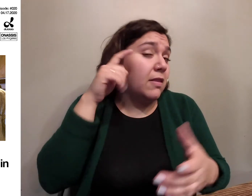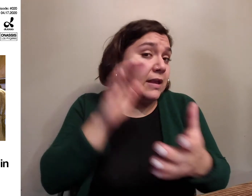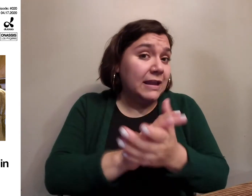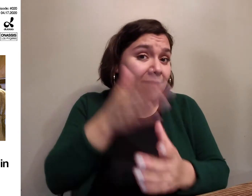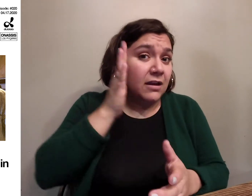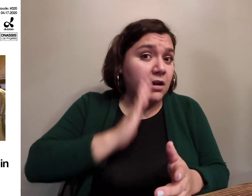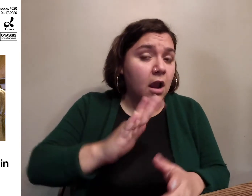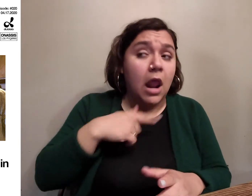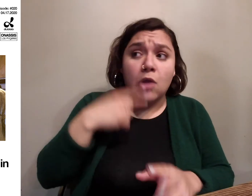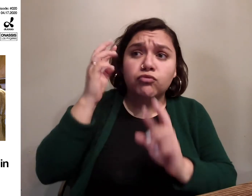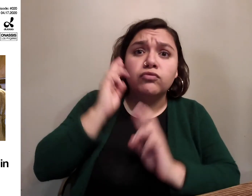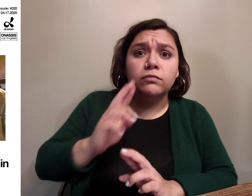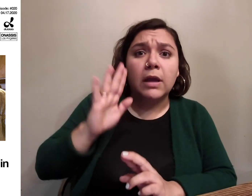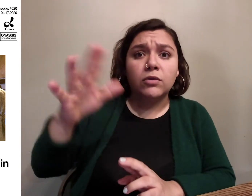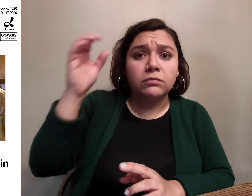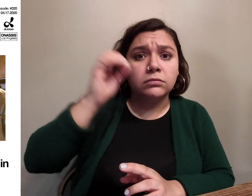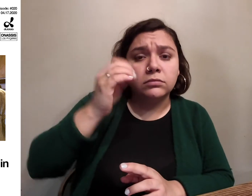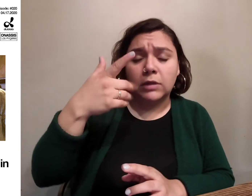that too.